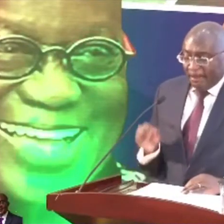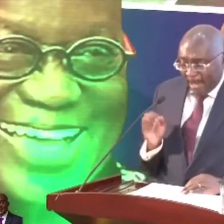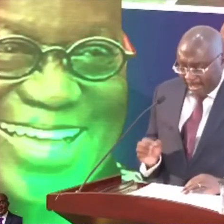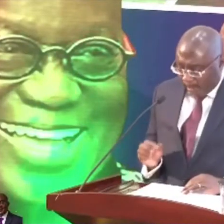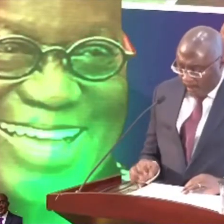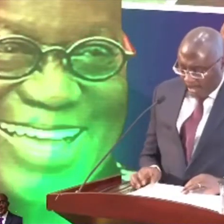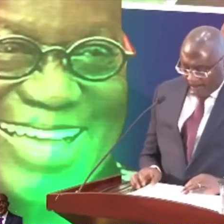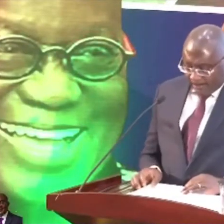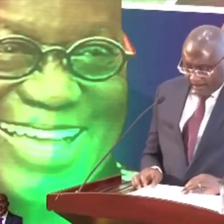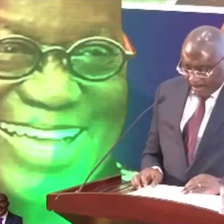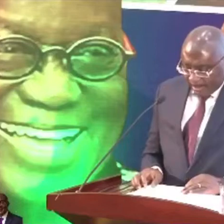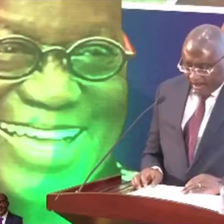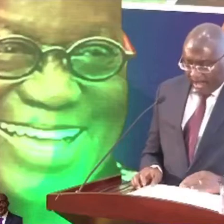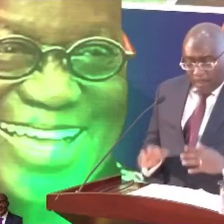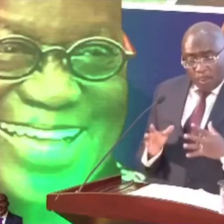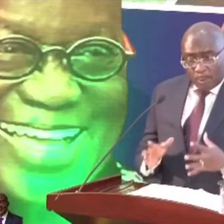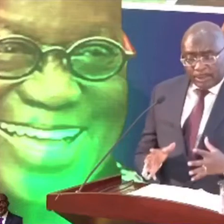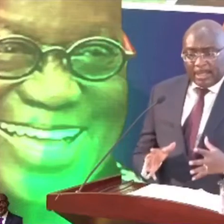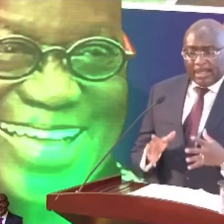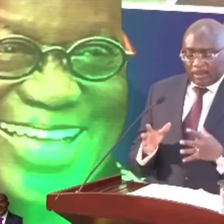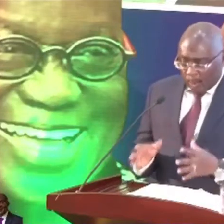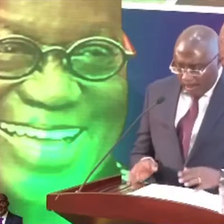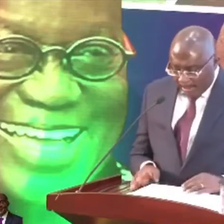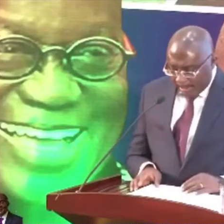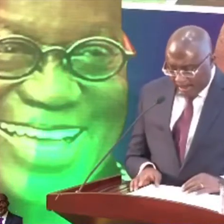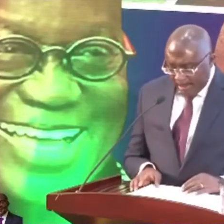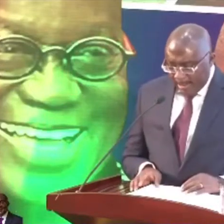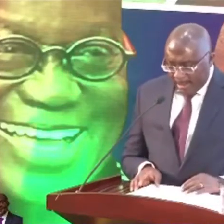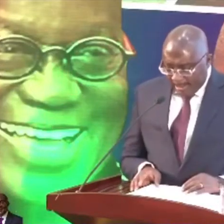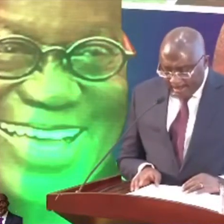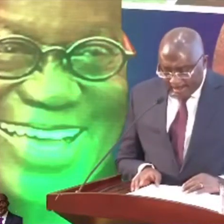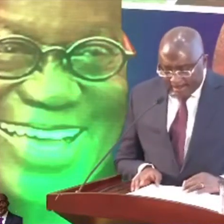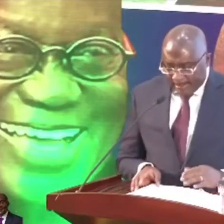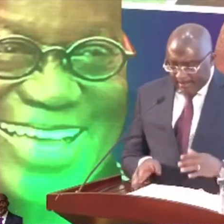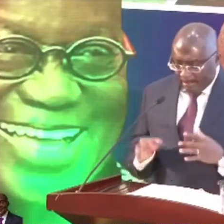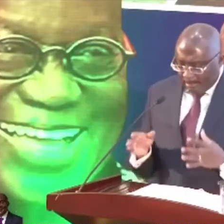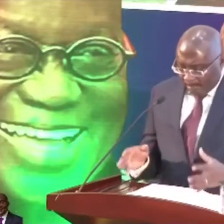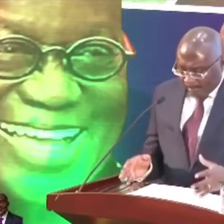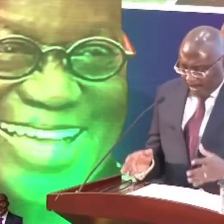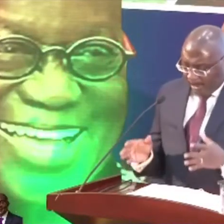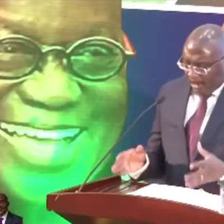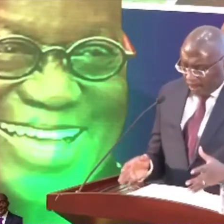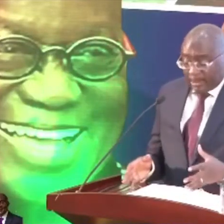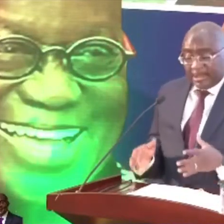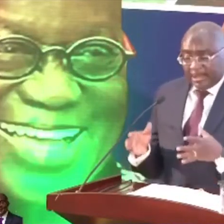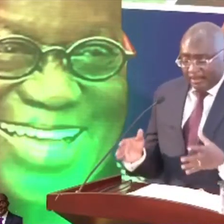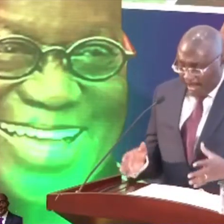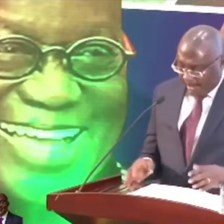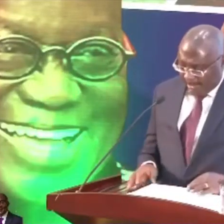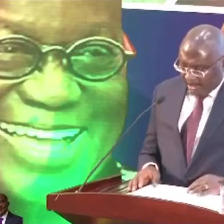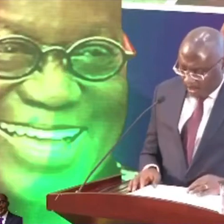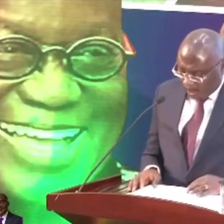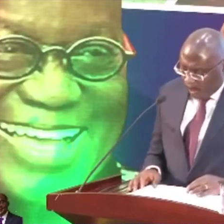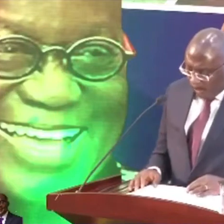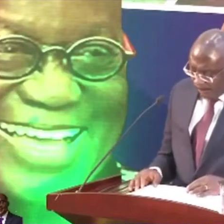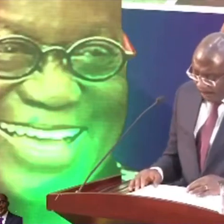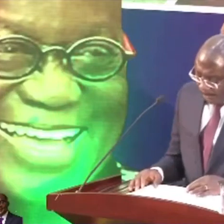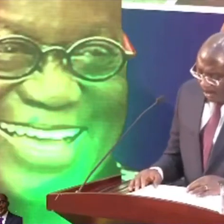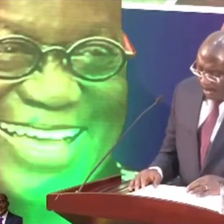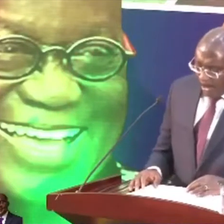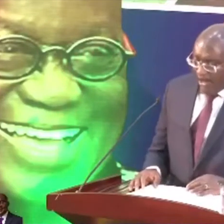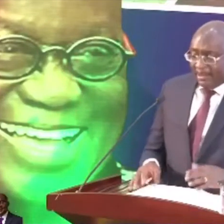the micro level, like water, toilets, clinics, electricity, markets, and so